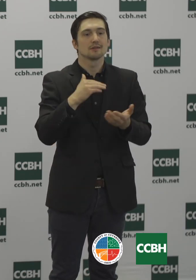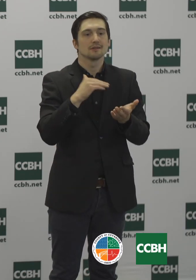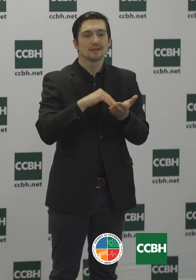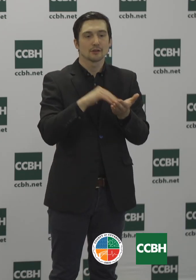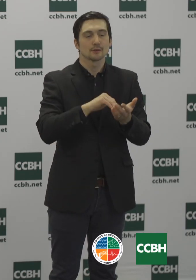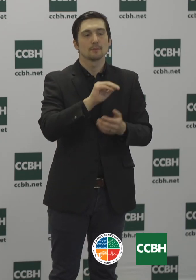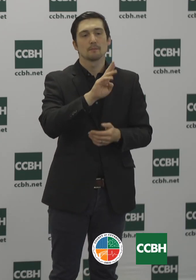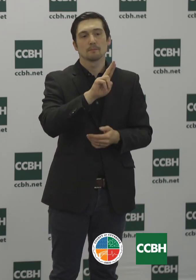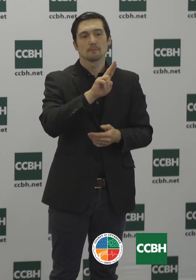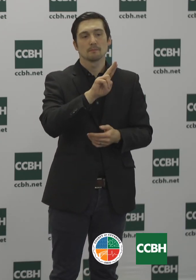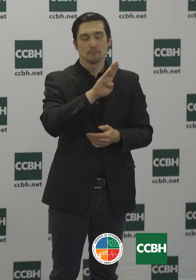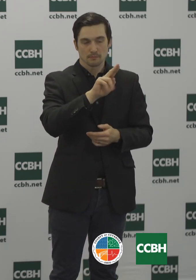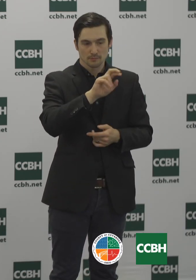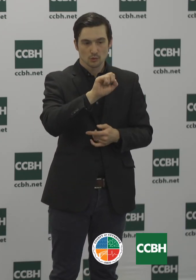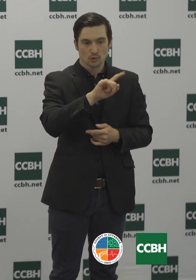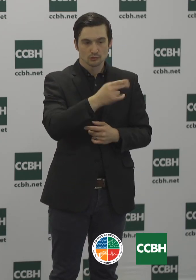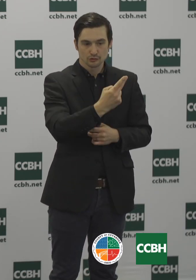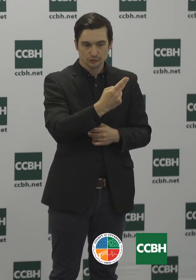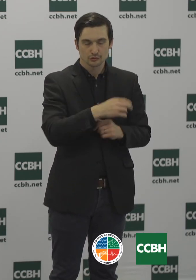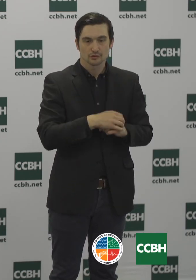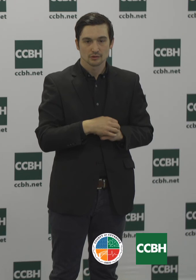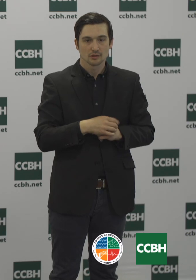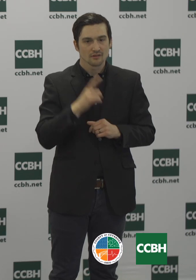the partnership.